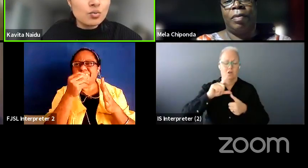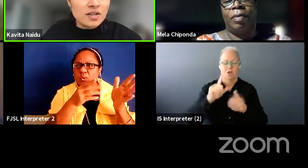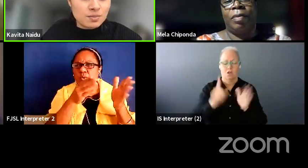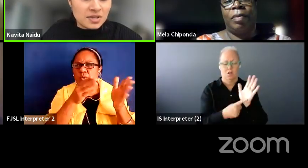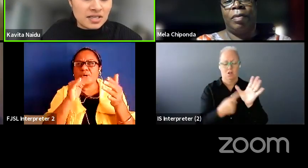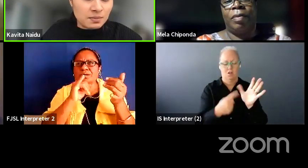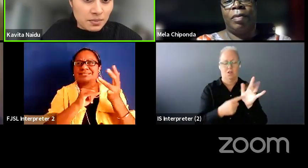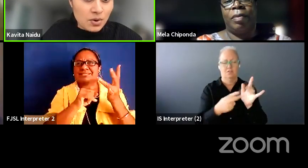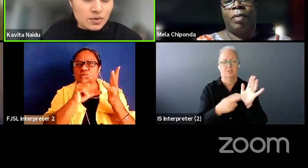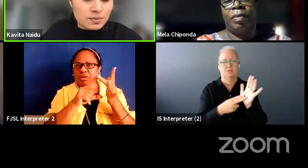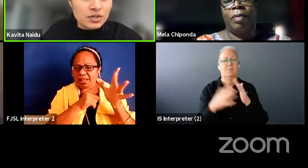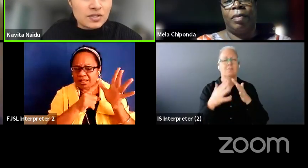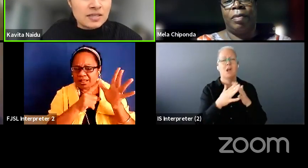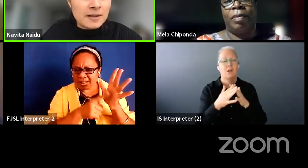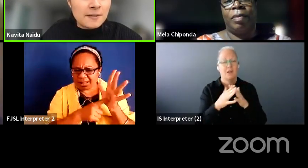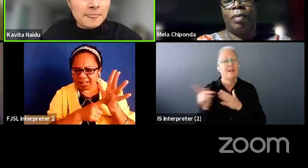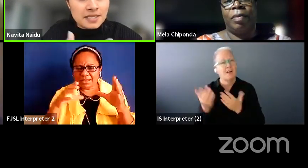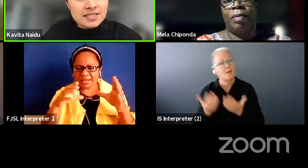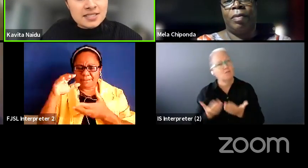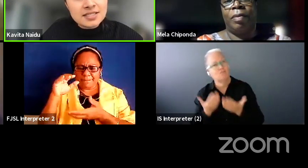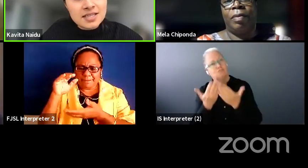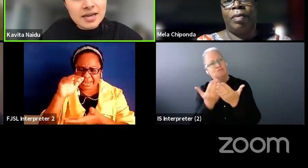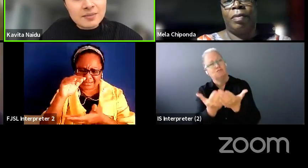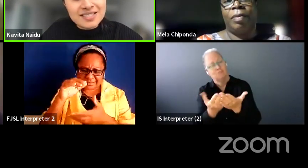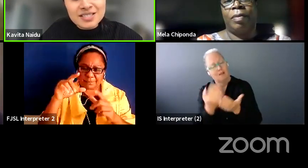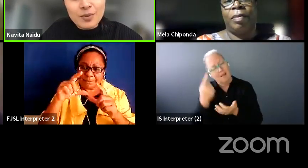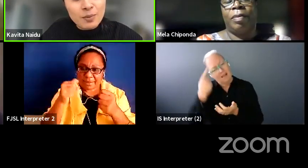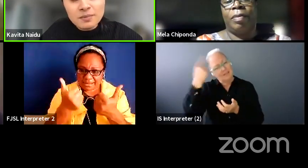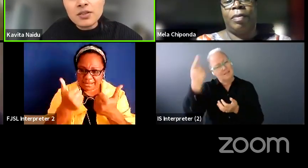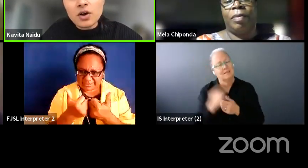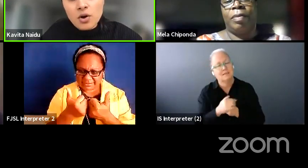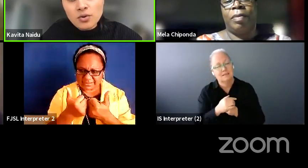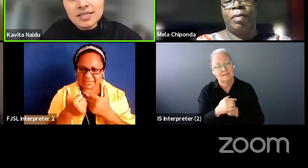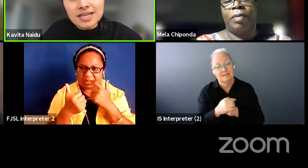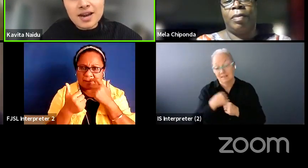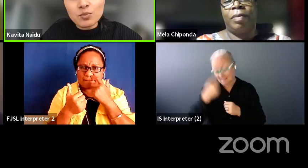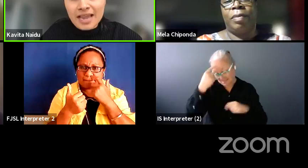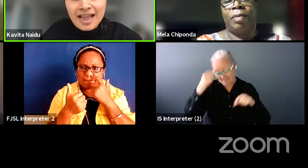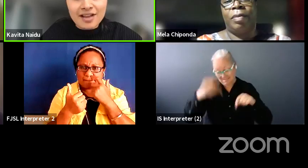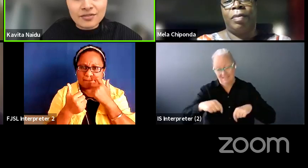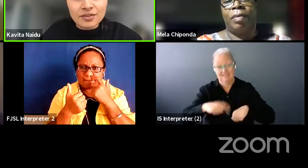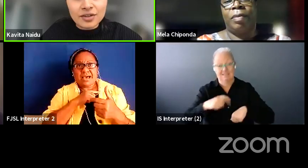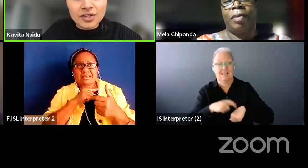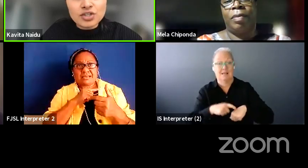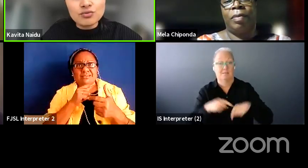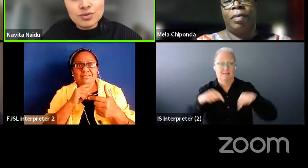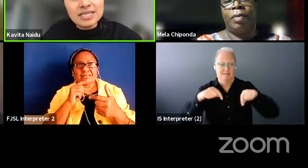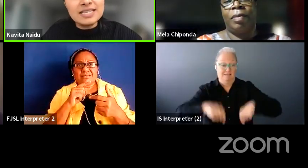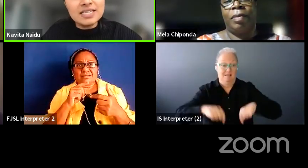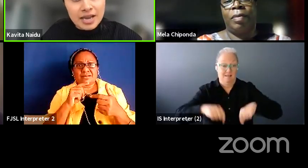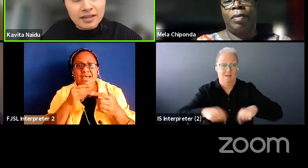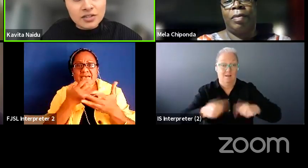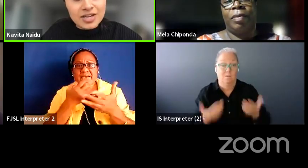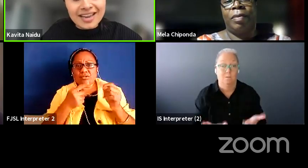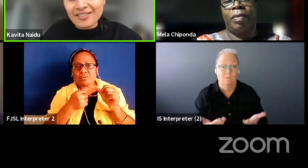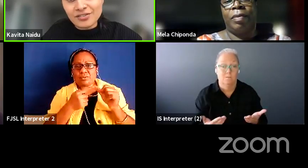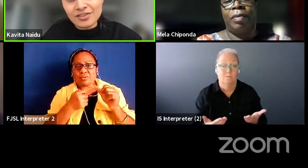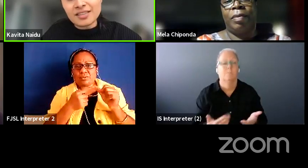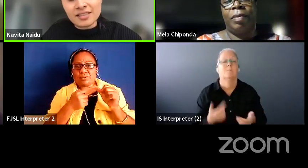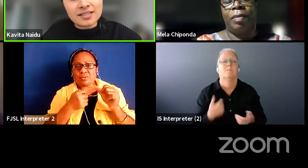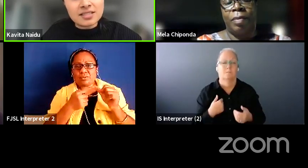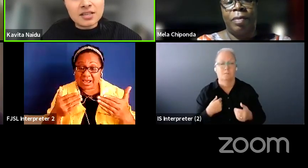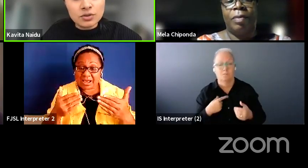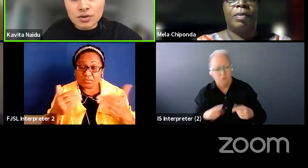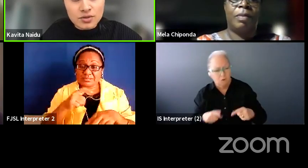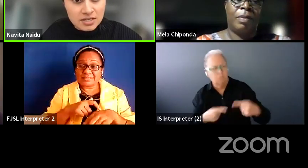to what's being imposed? Because this is the time, this is probably the only time we have to really challenge